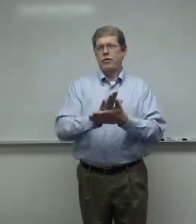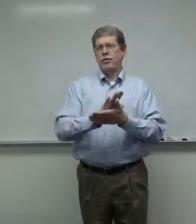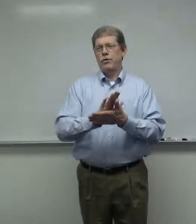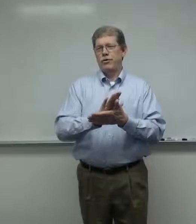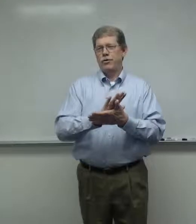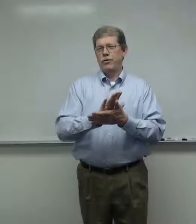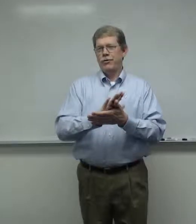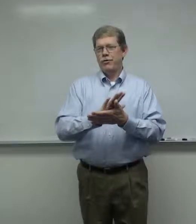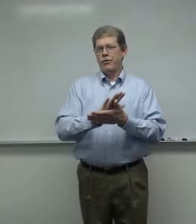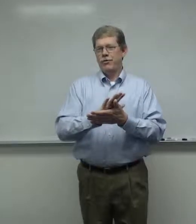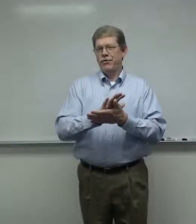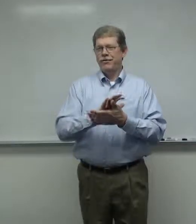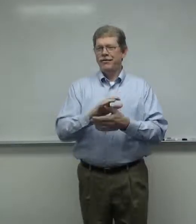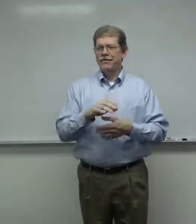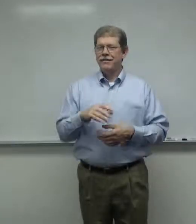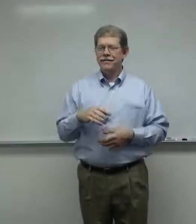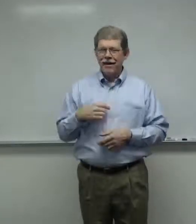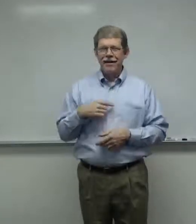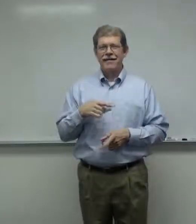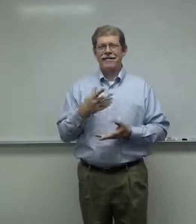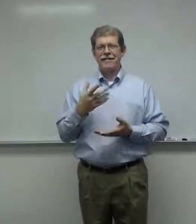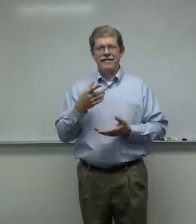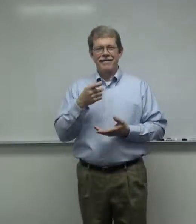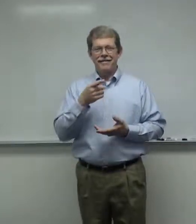watching a captioned movie. And